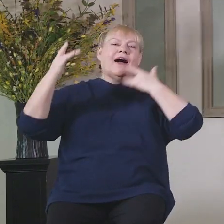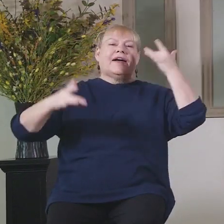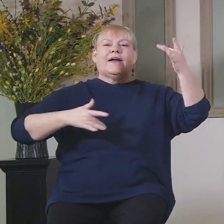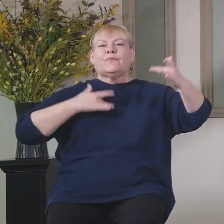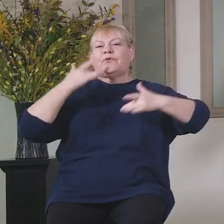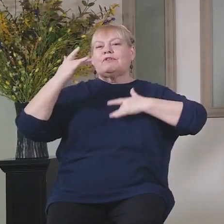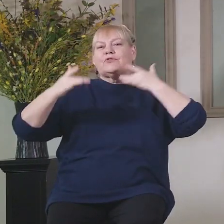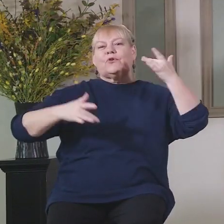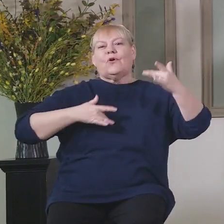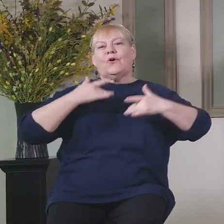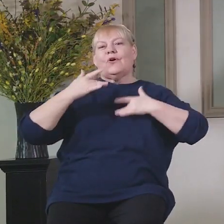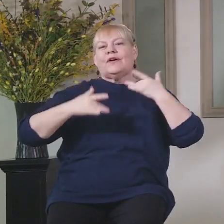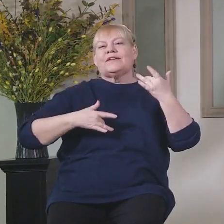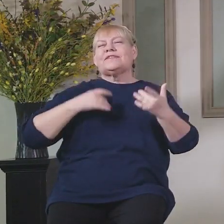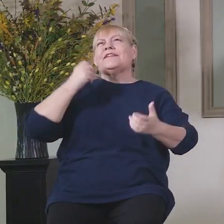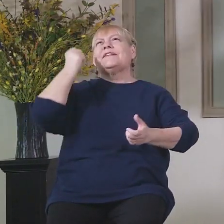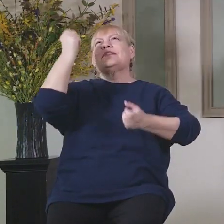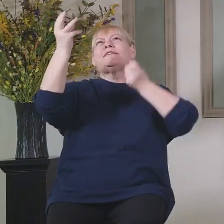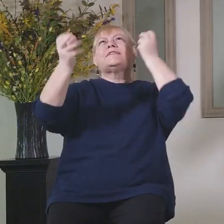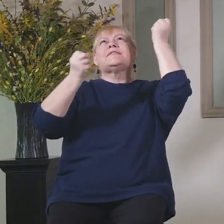Hallelujah, I am rejoiced.